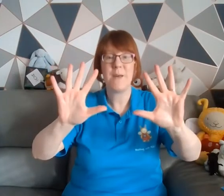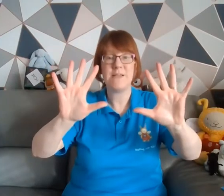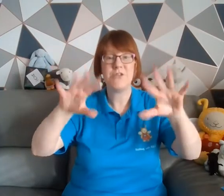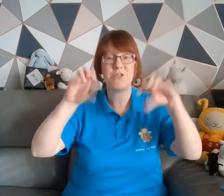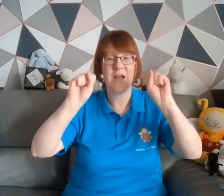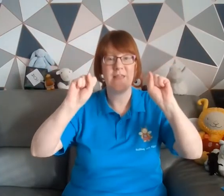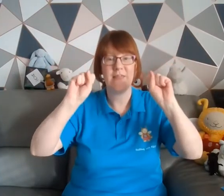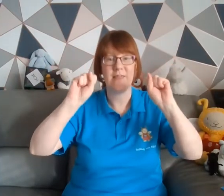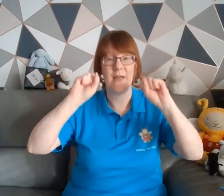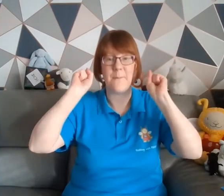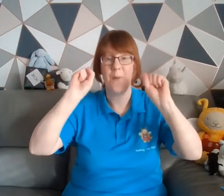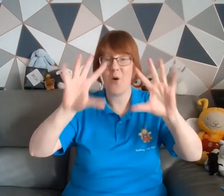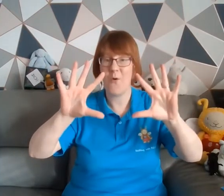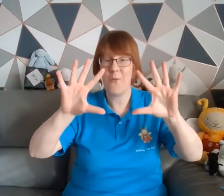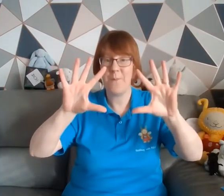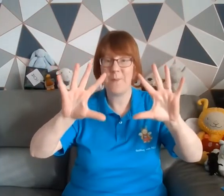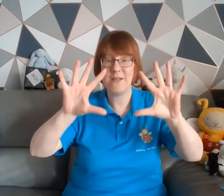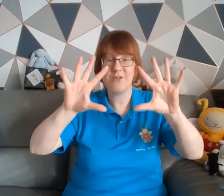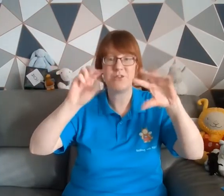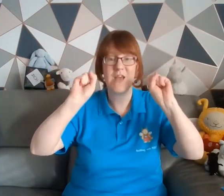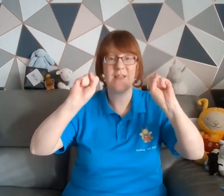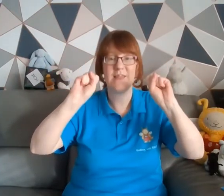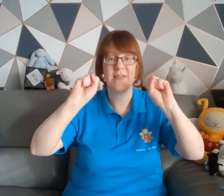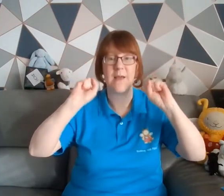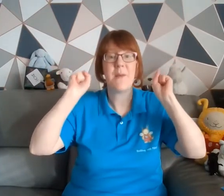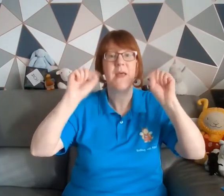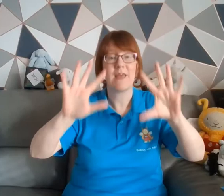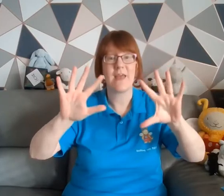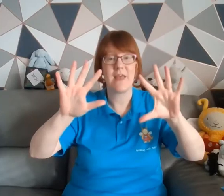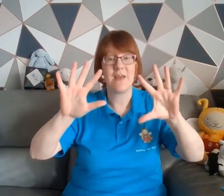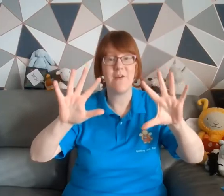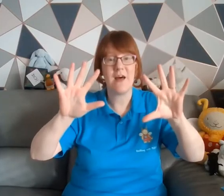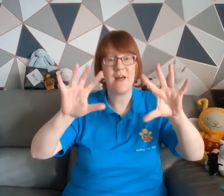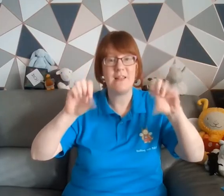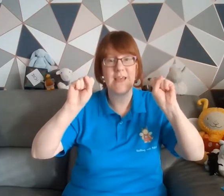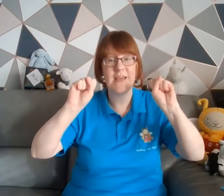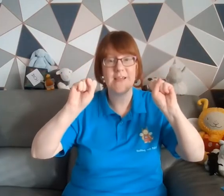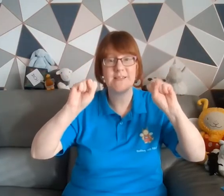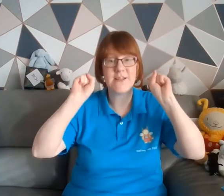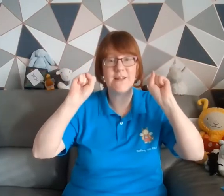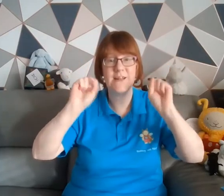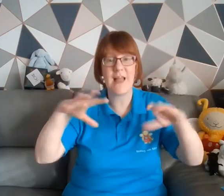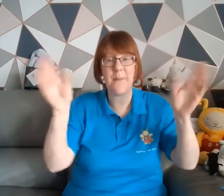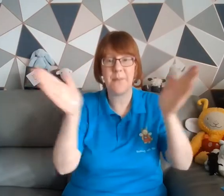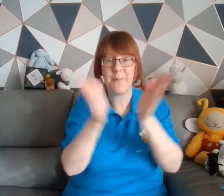Open, shut them, open, shut them, give a little clap.